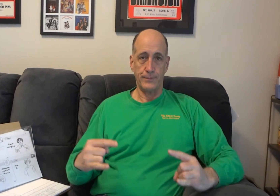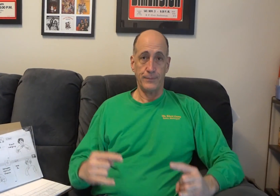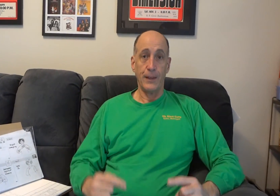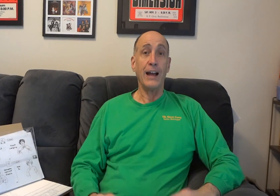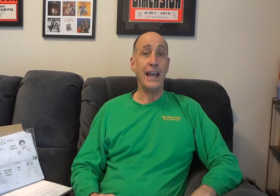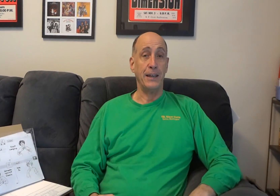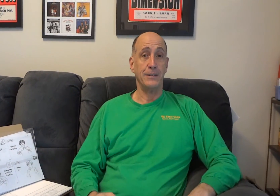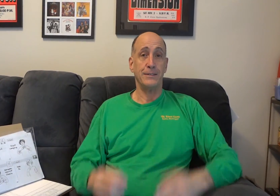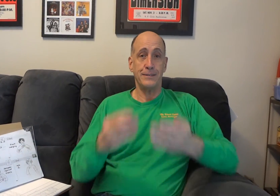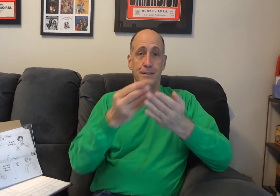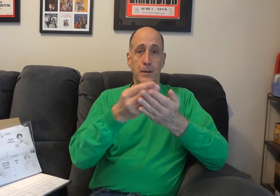Again.